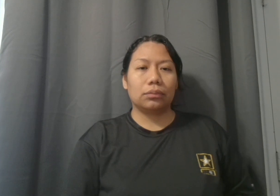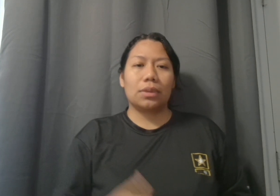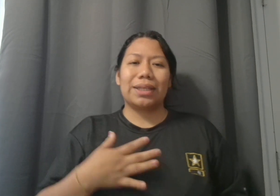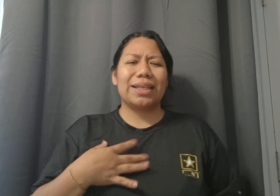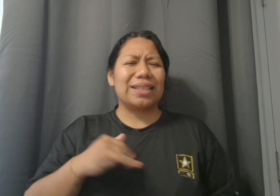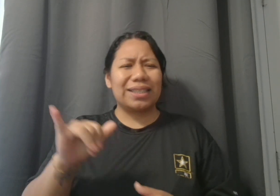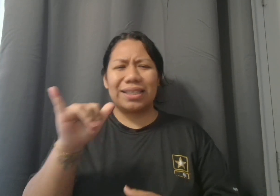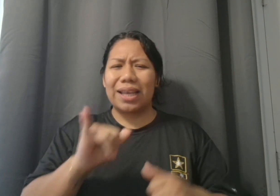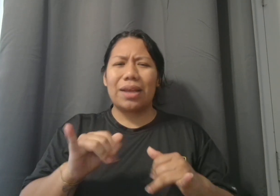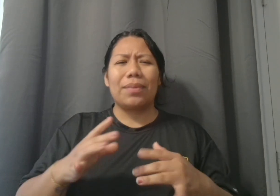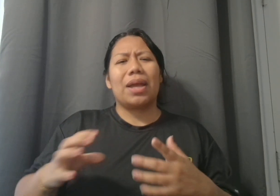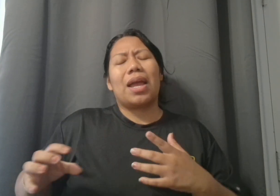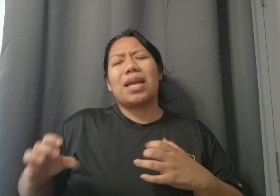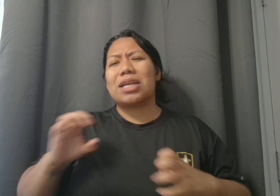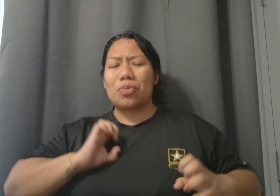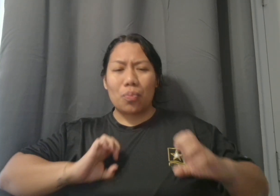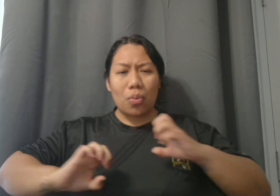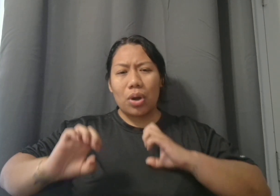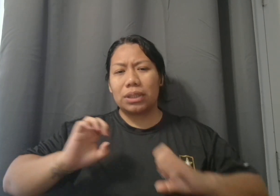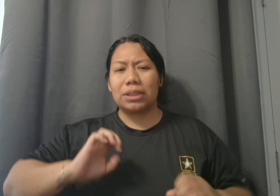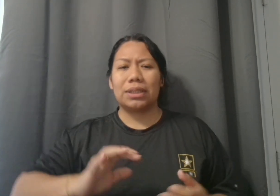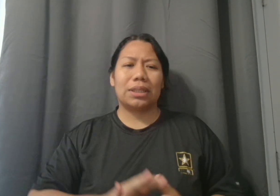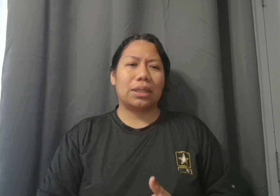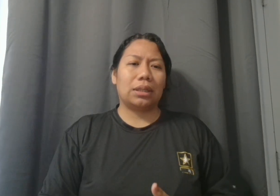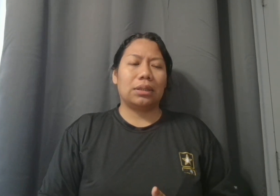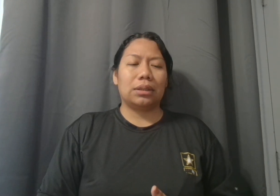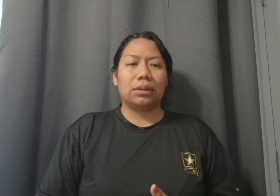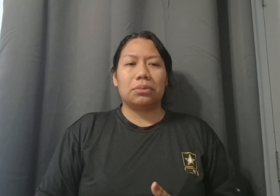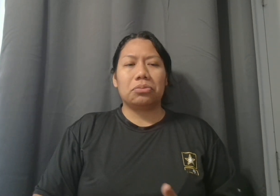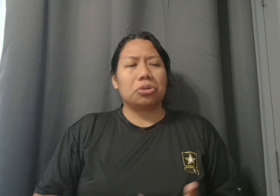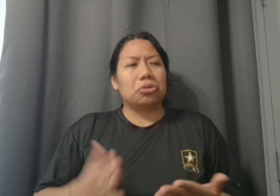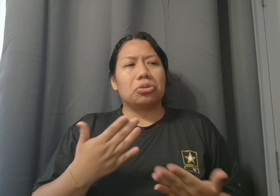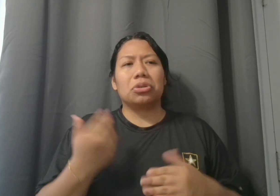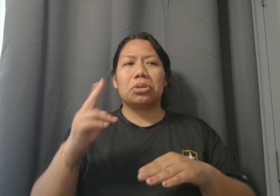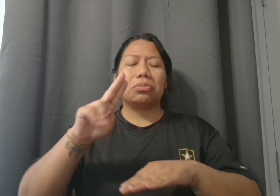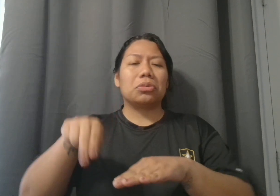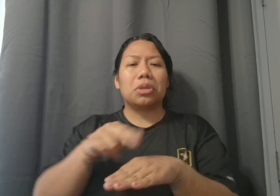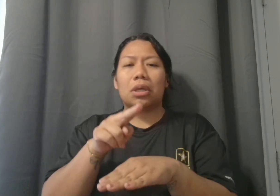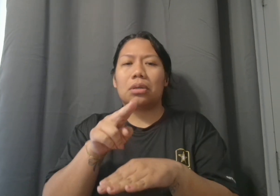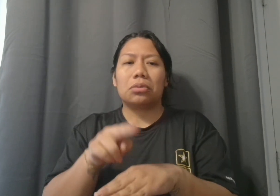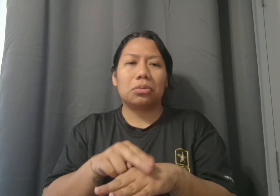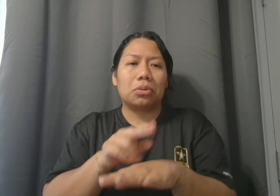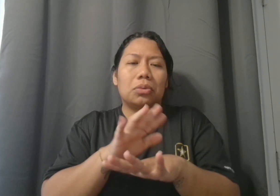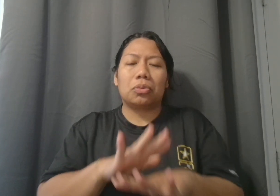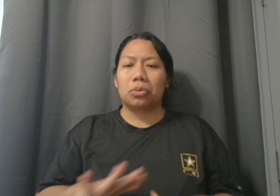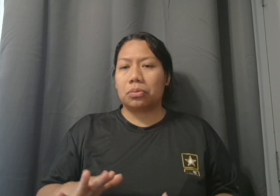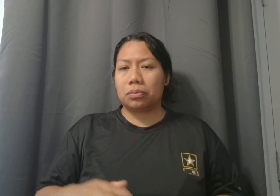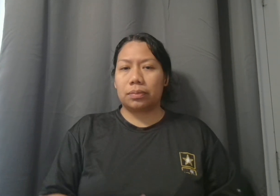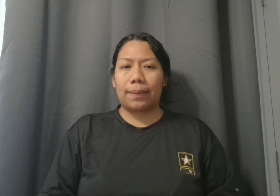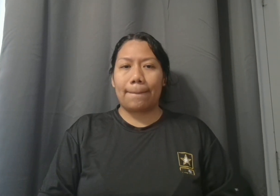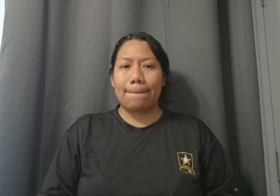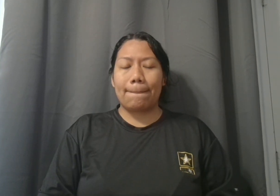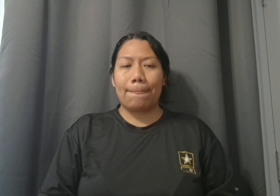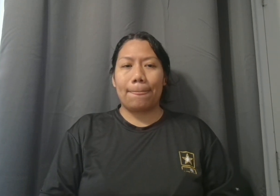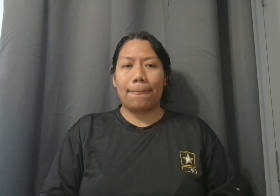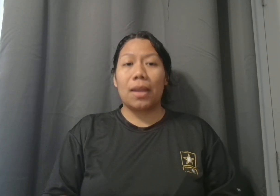express the speaker's tone, and natural communication gestures. The oral interpreter may